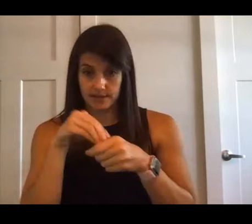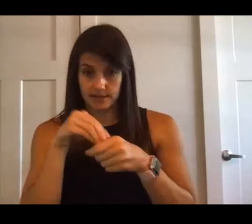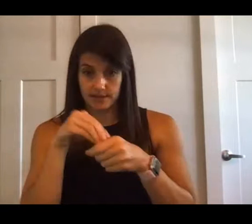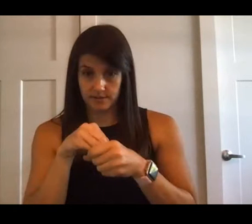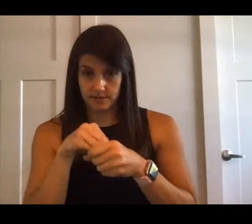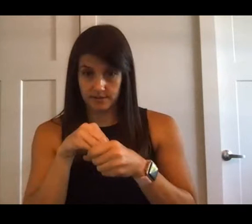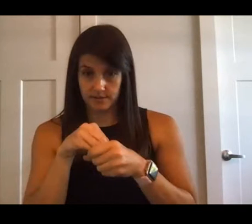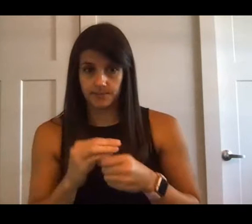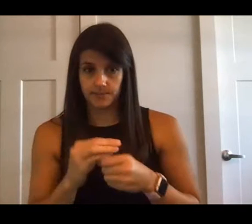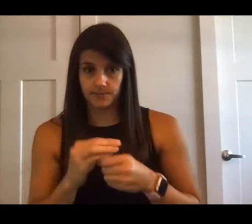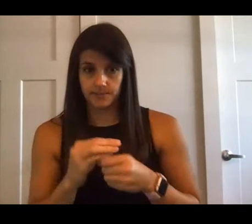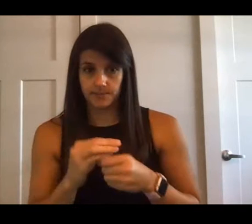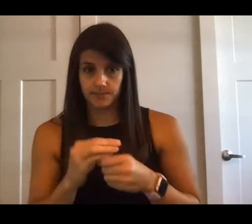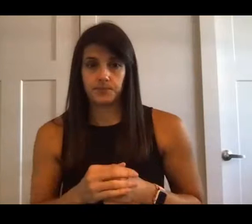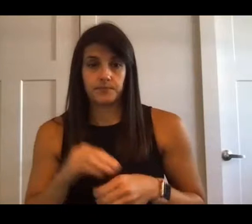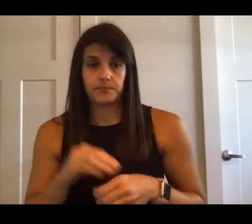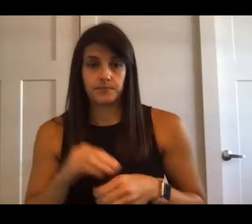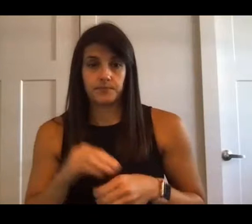interior,